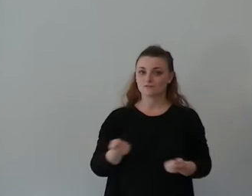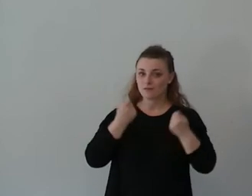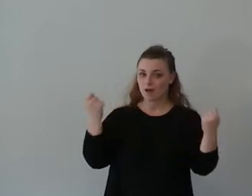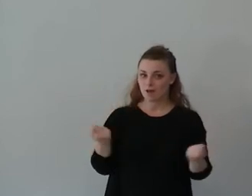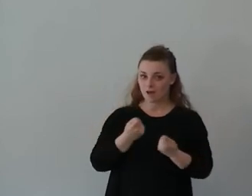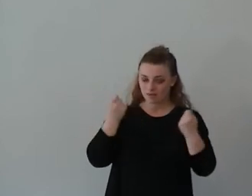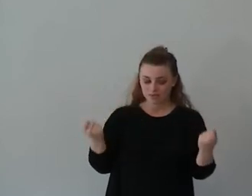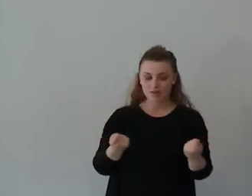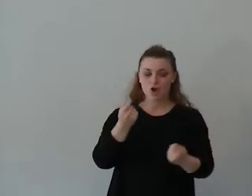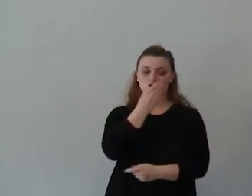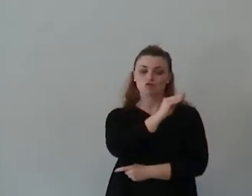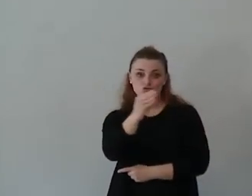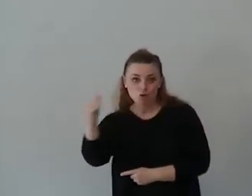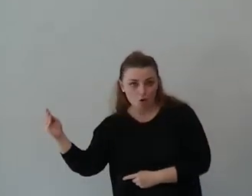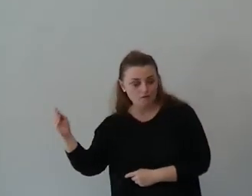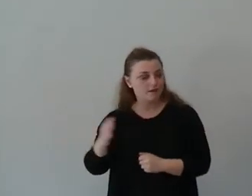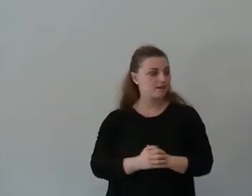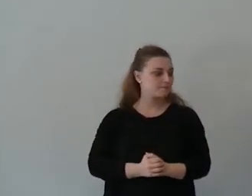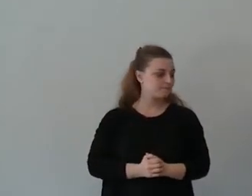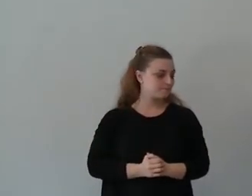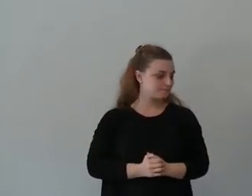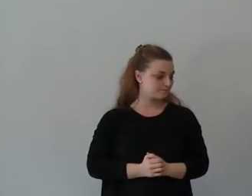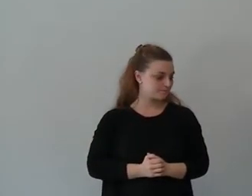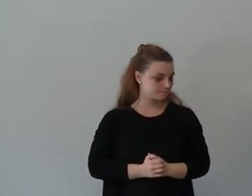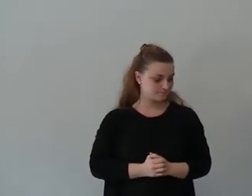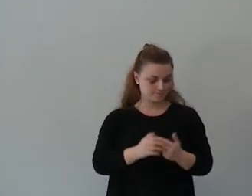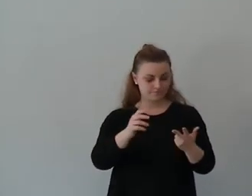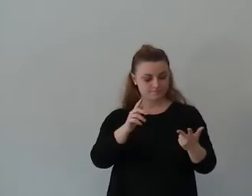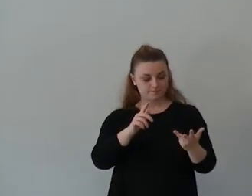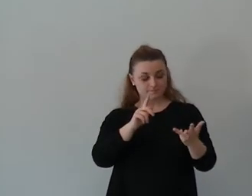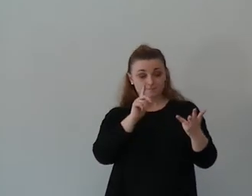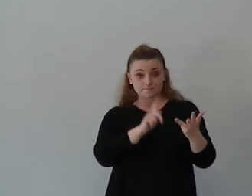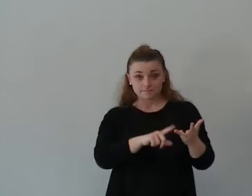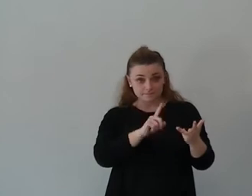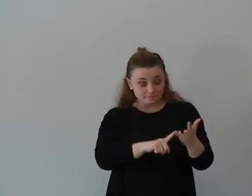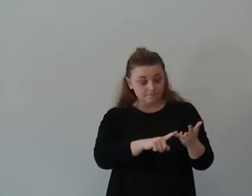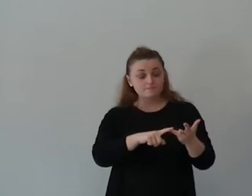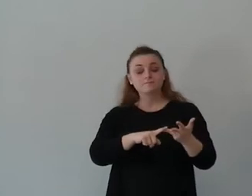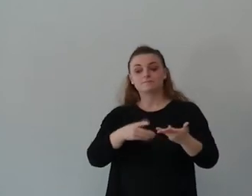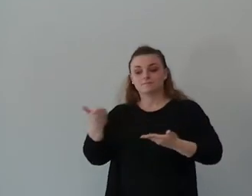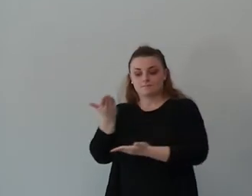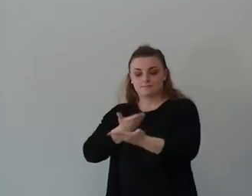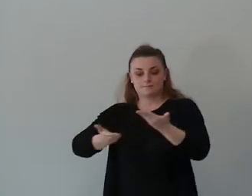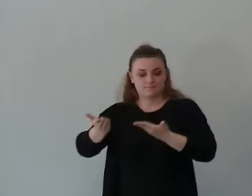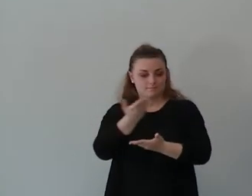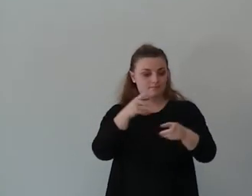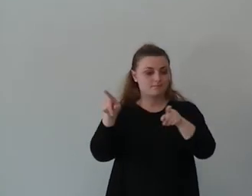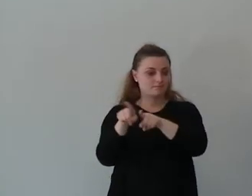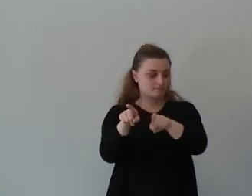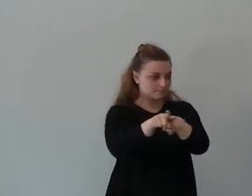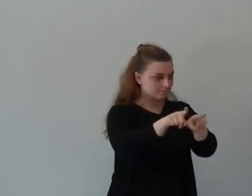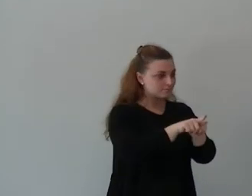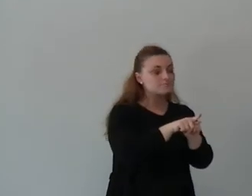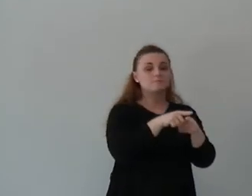with God and you, e per comunione fraterna con voi e con Dio. Still, transition comes with